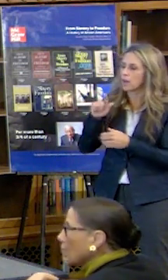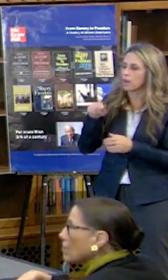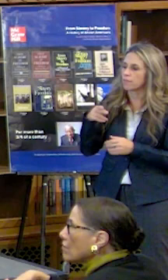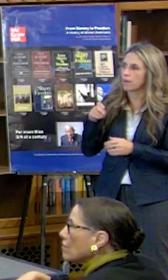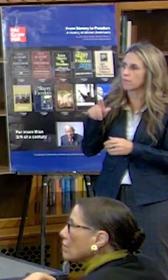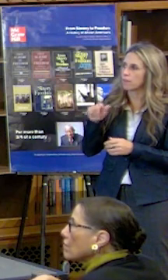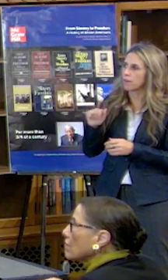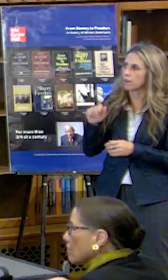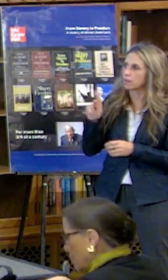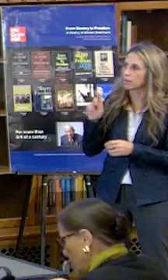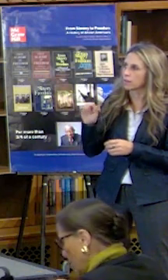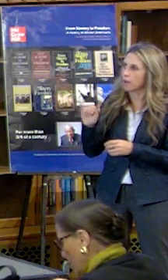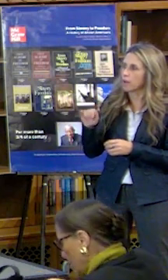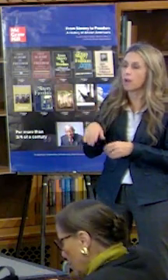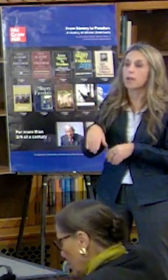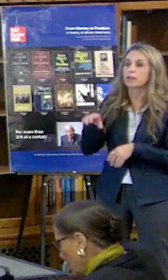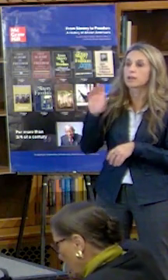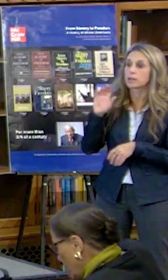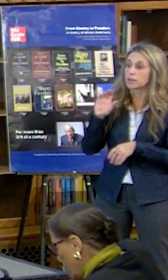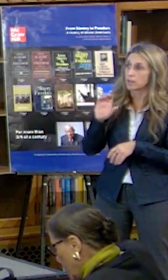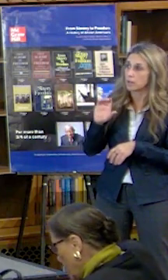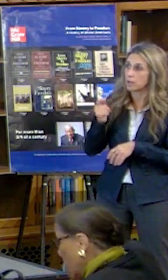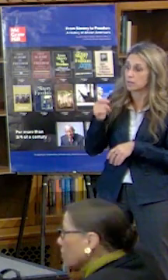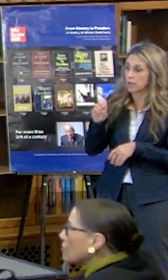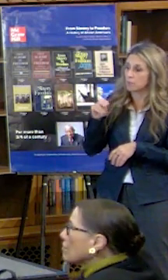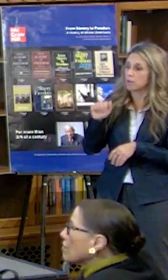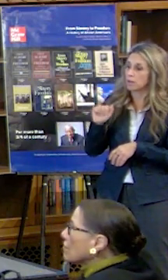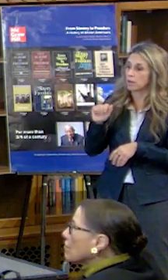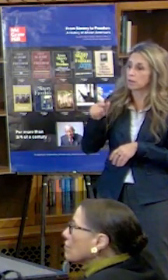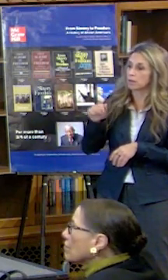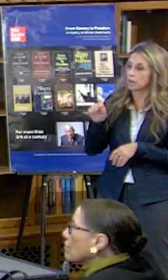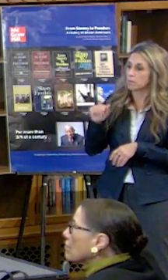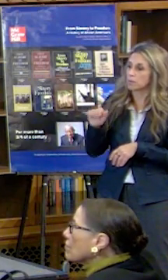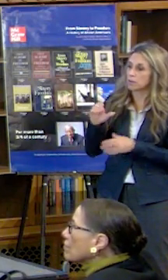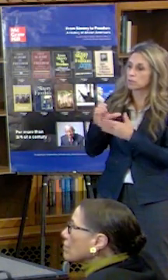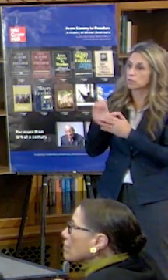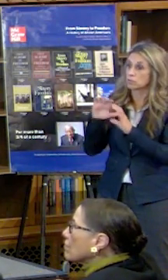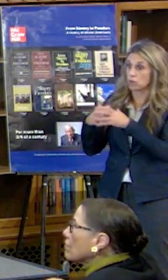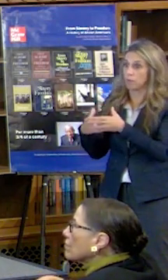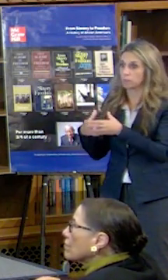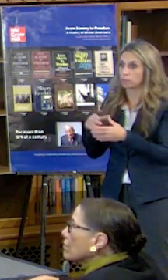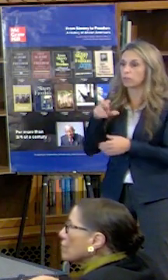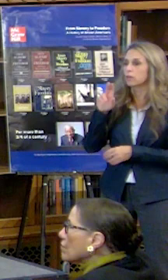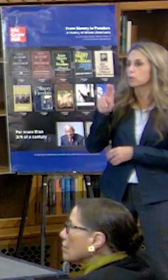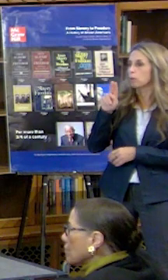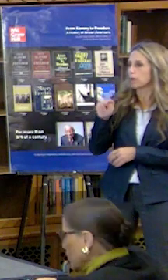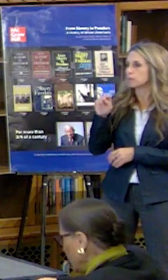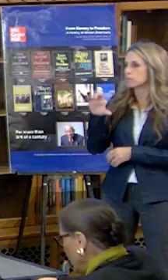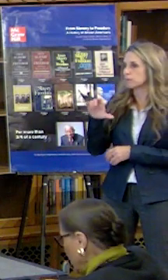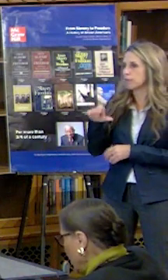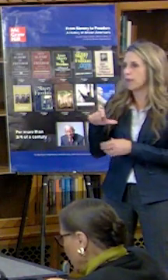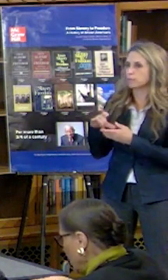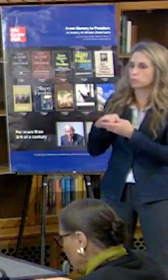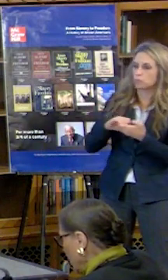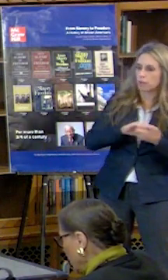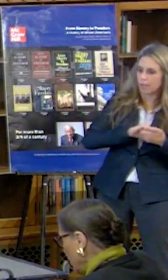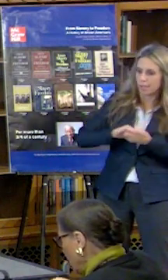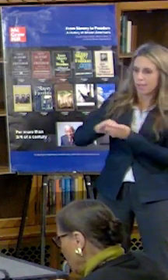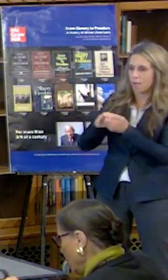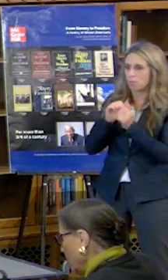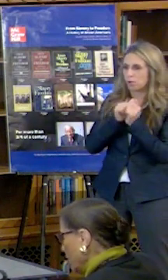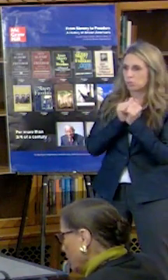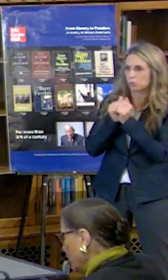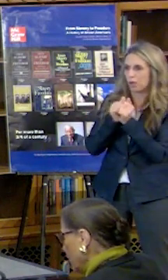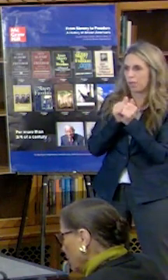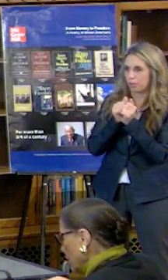chapter meets with the gamma GMA chapter in Central and also the chapter from UNC so they have to collaborate together for this 7we